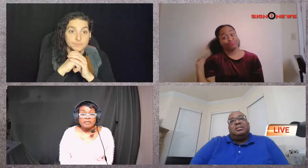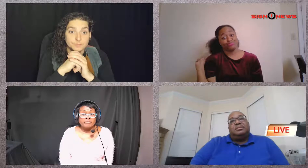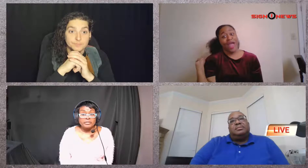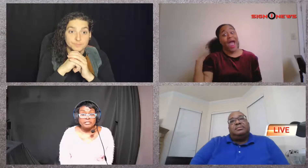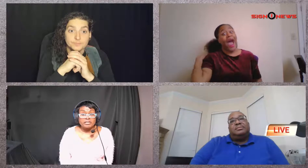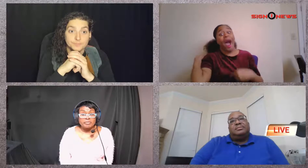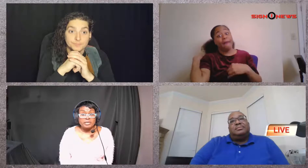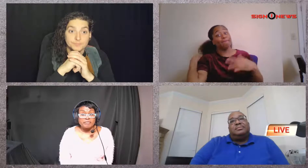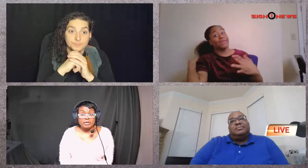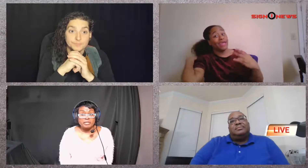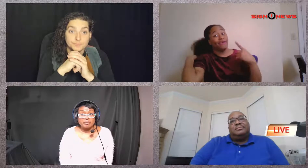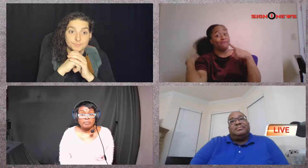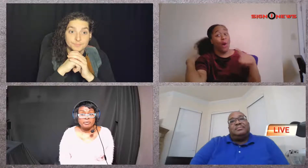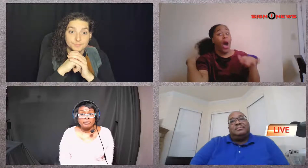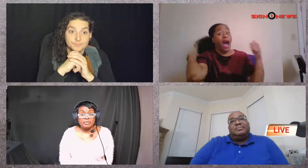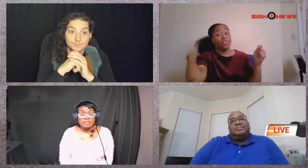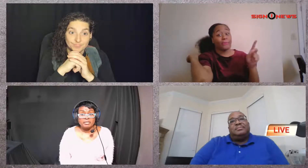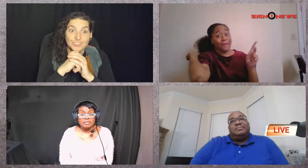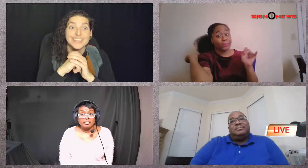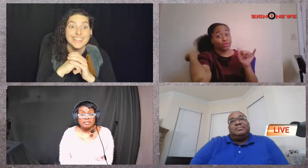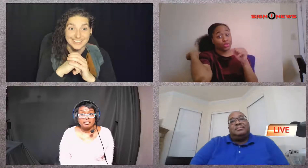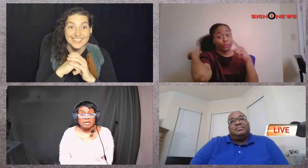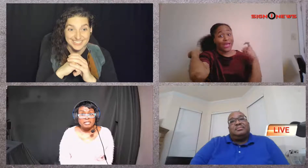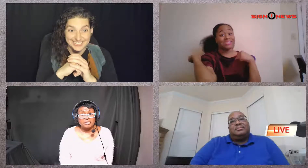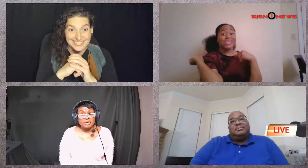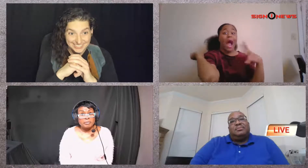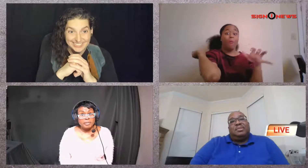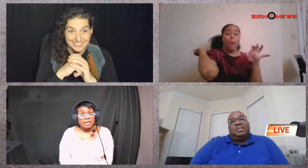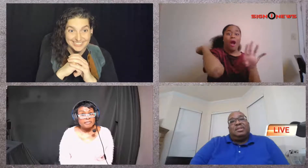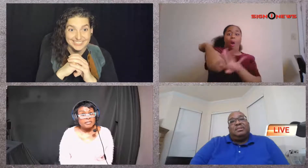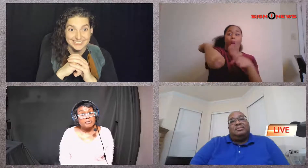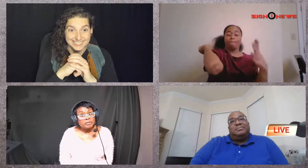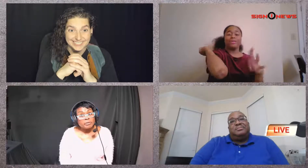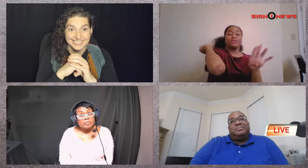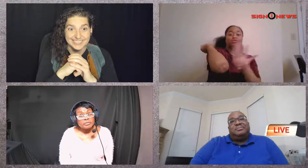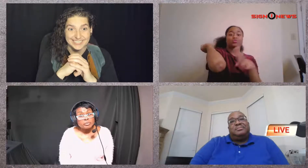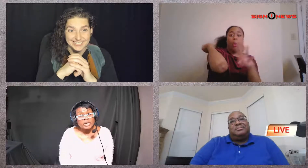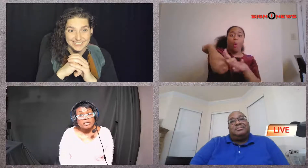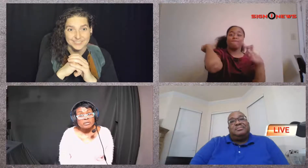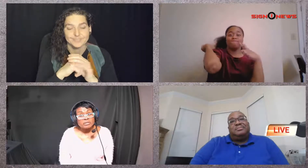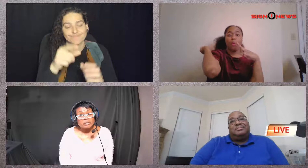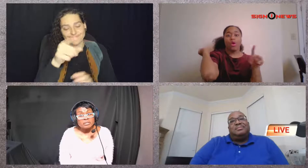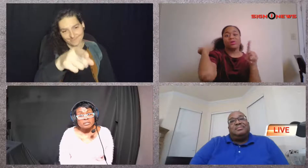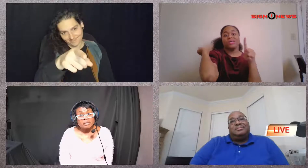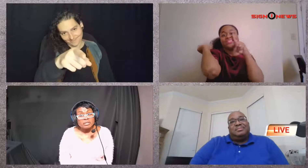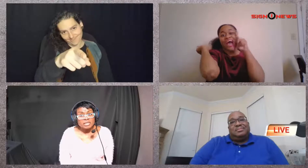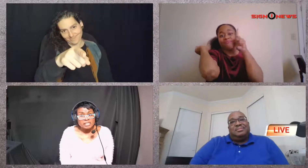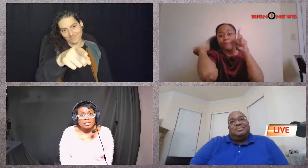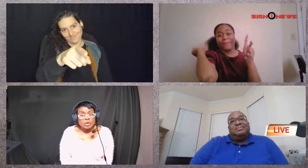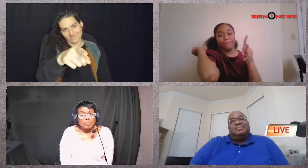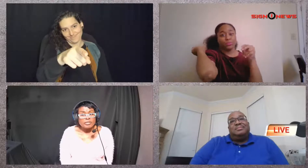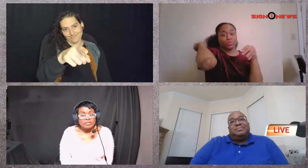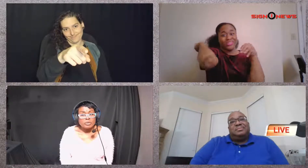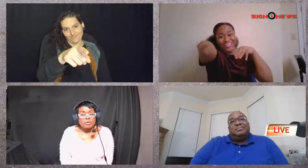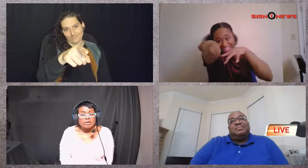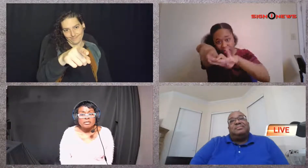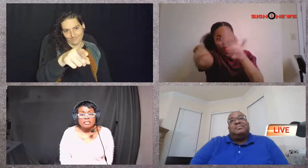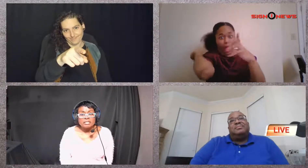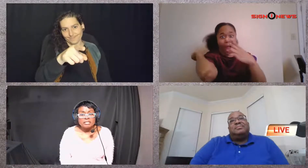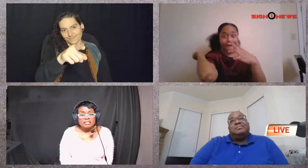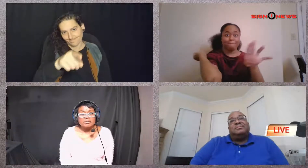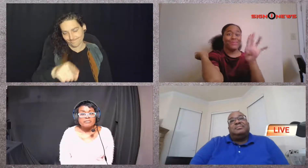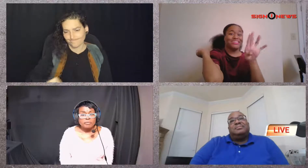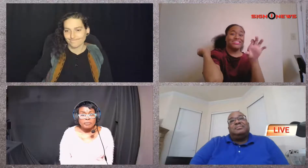be an advocate for yourself, but not for other people. I said, I will be an advocate for other people as well, because it's going to open the